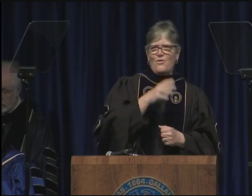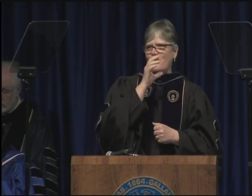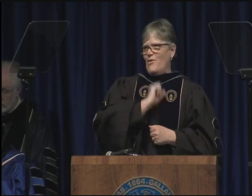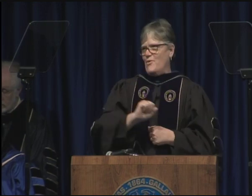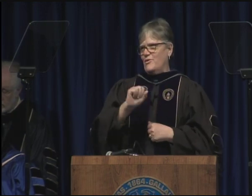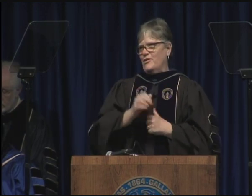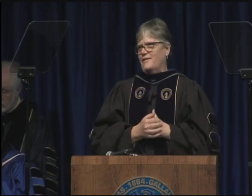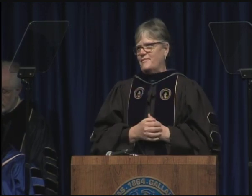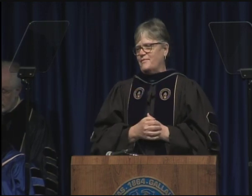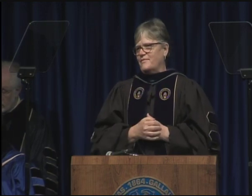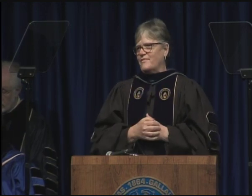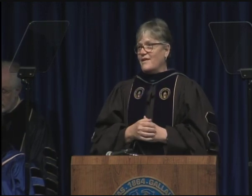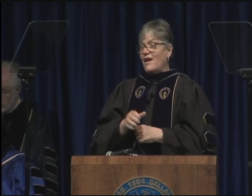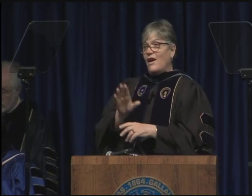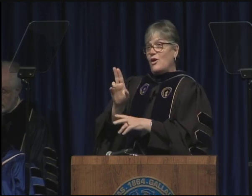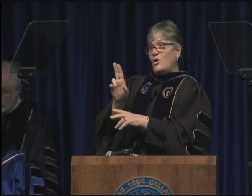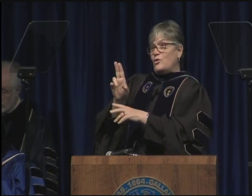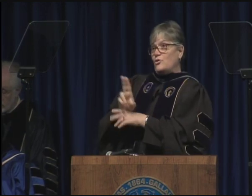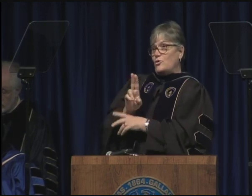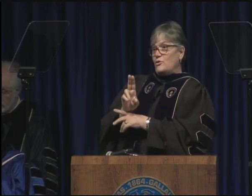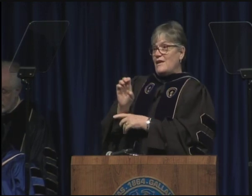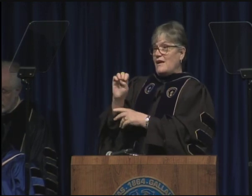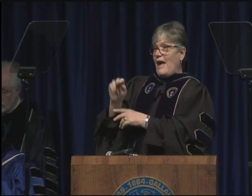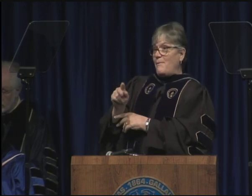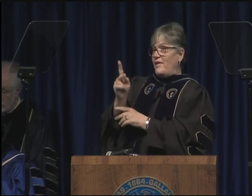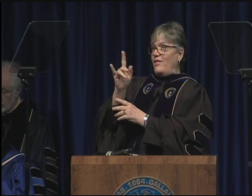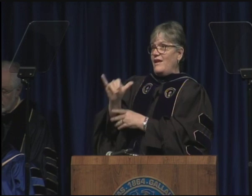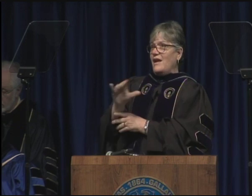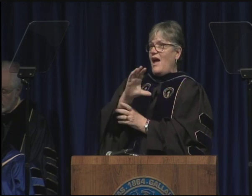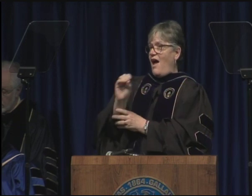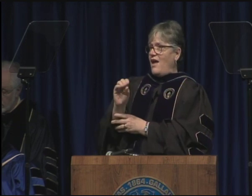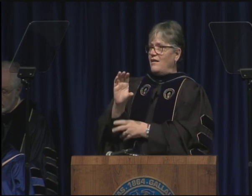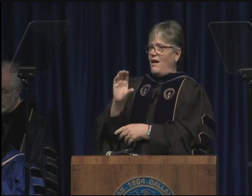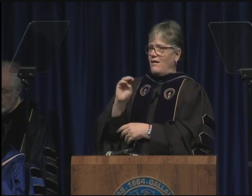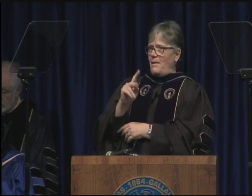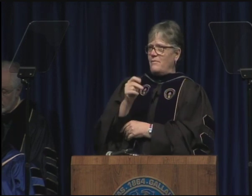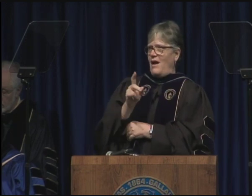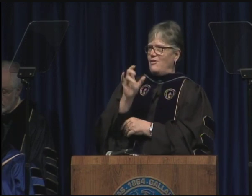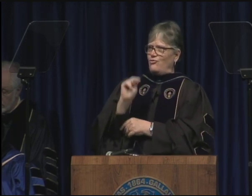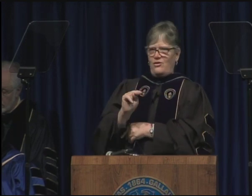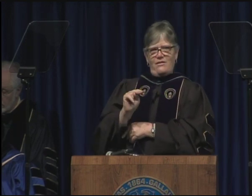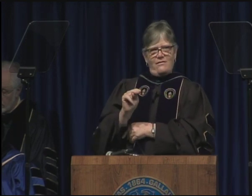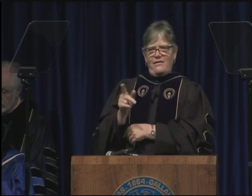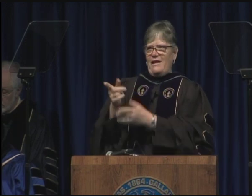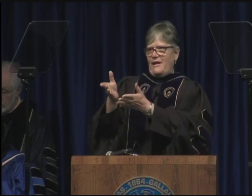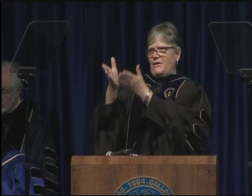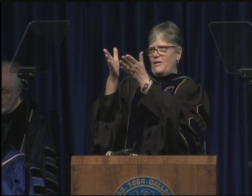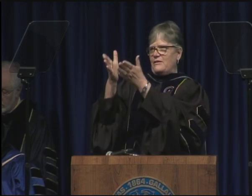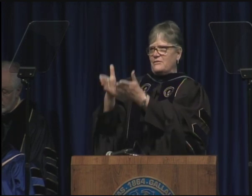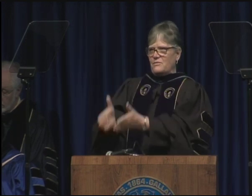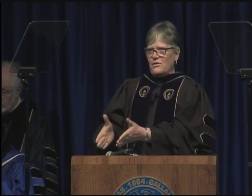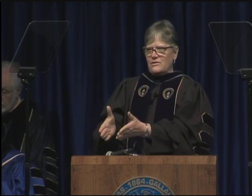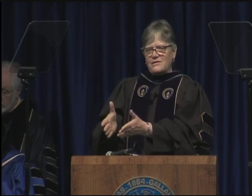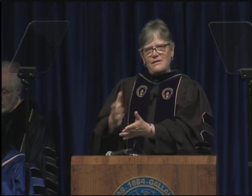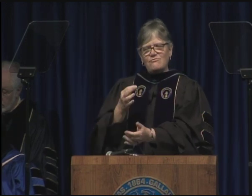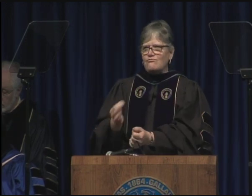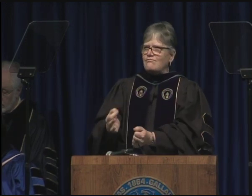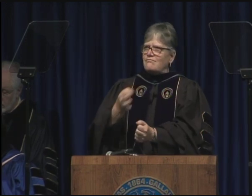And it doesn't matter the age of those individuals. With empathy and compassion, this